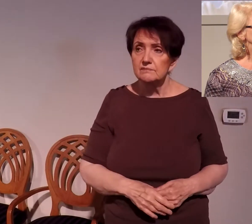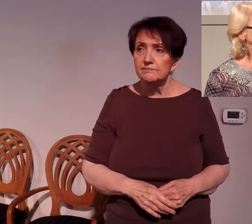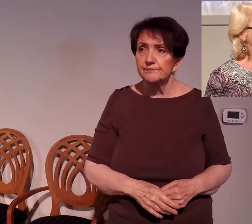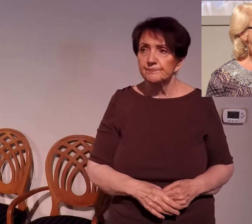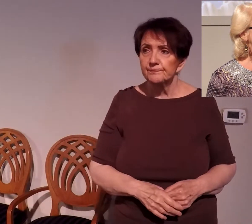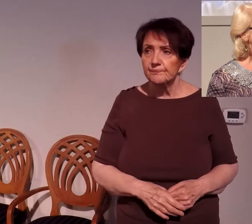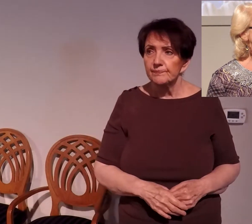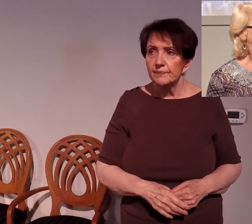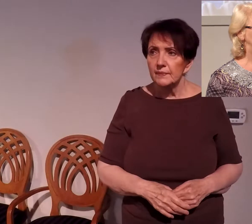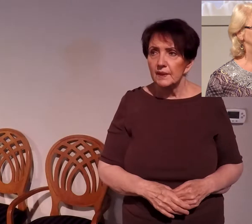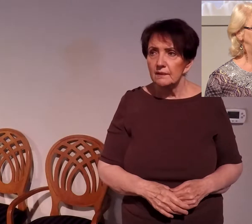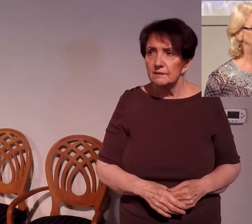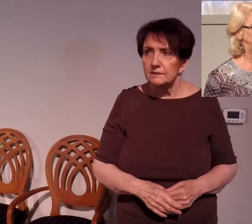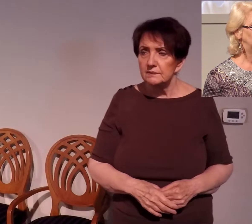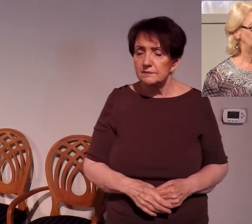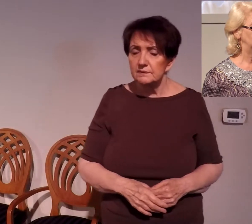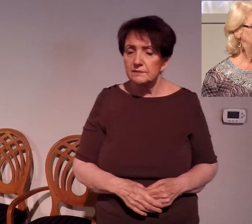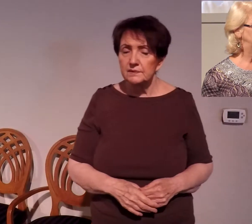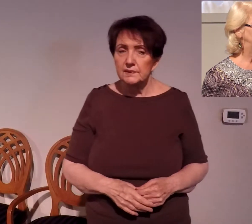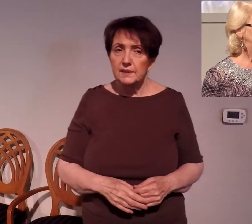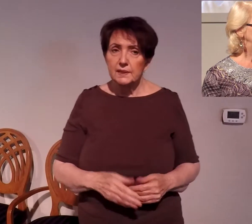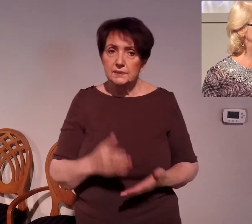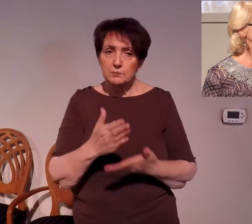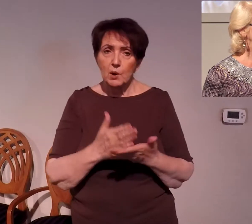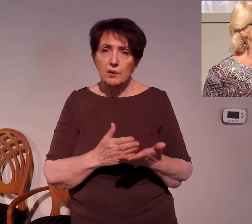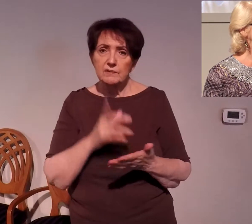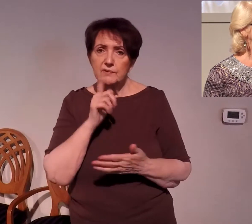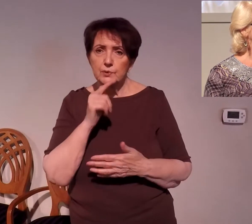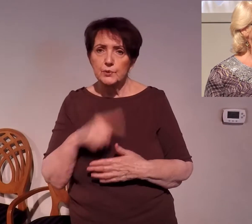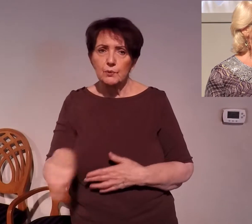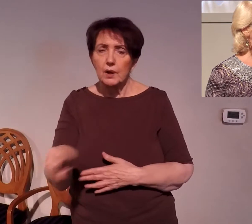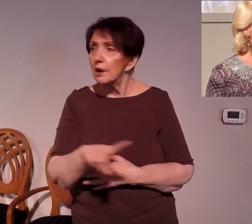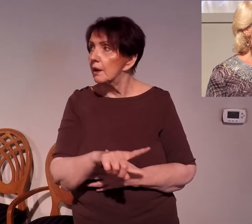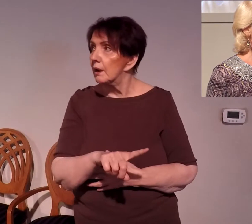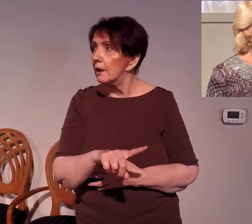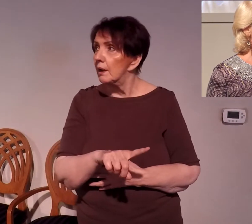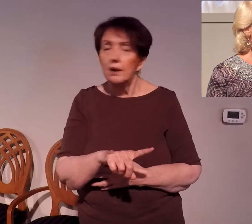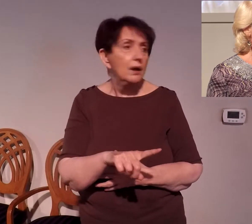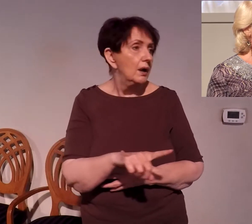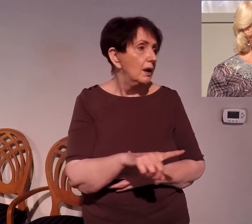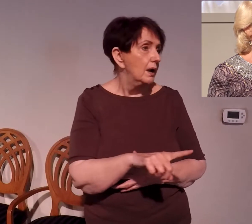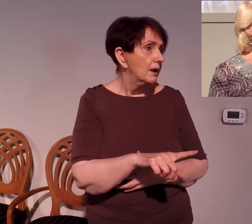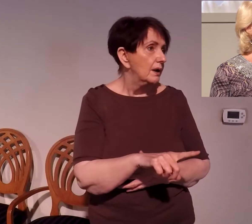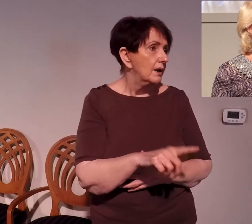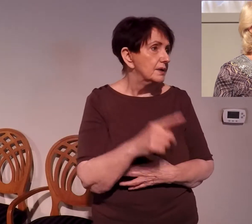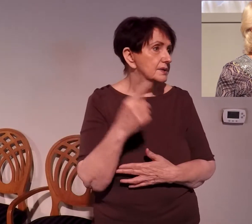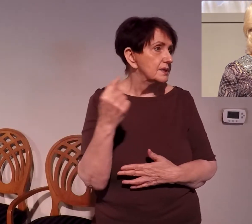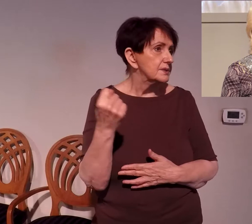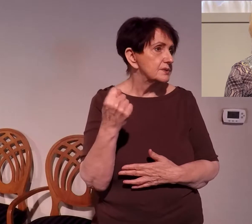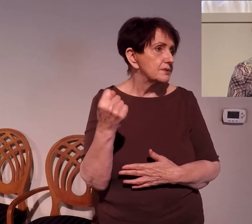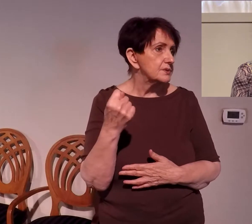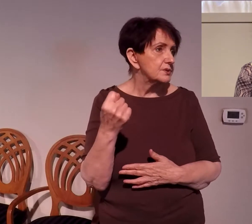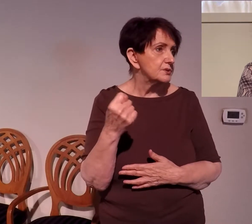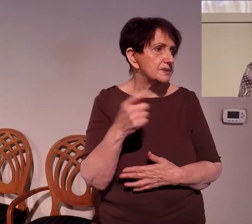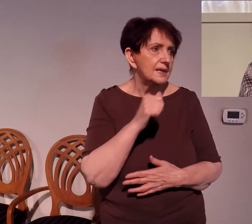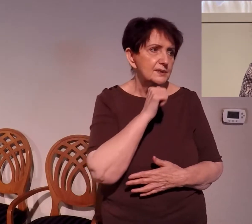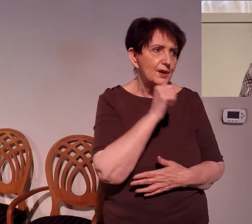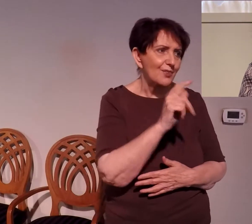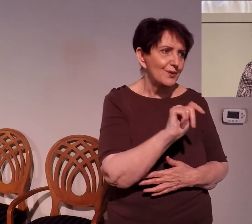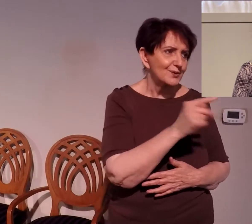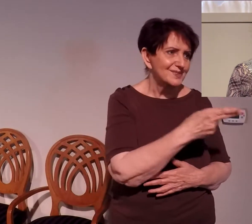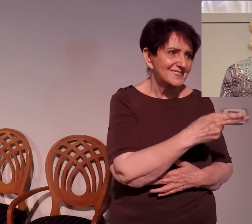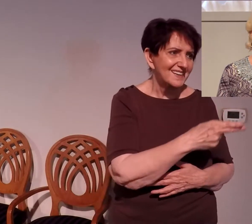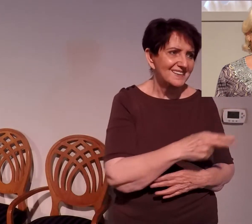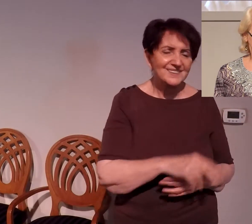because it is already part of who you are. Yes, my dear? It's on Tuesday. Thank you. It's on